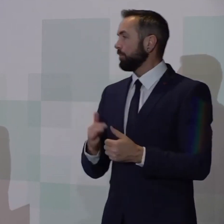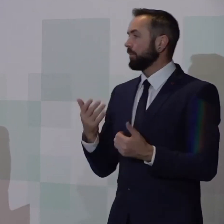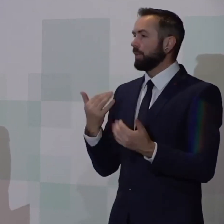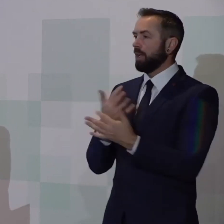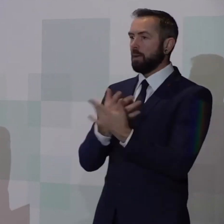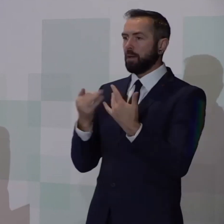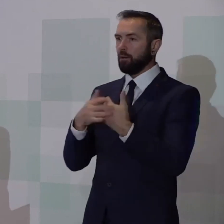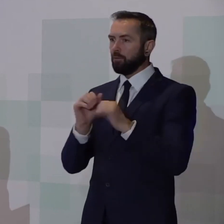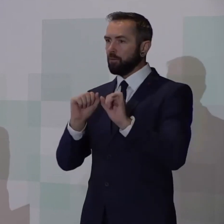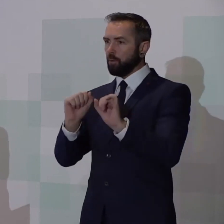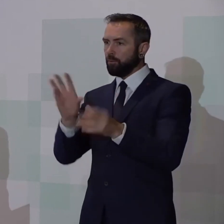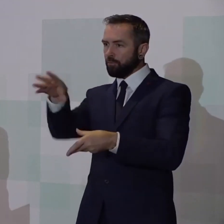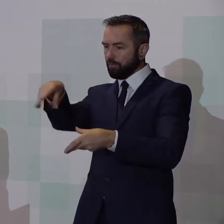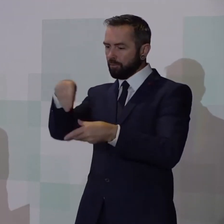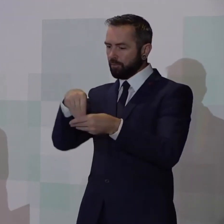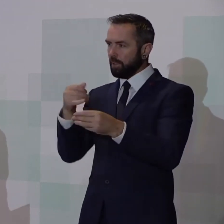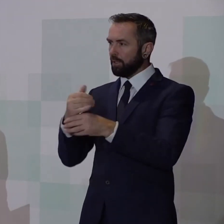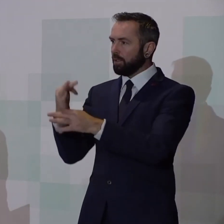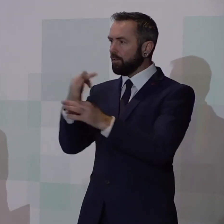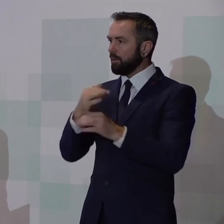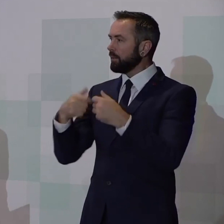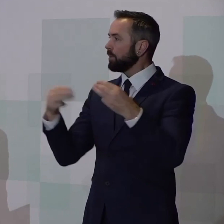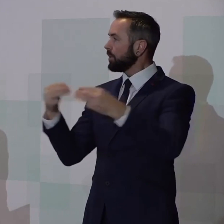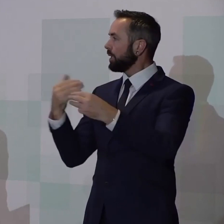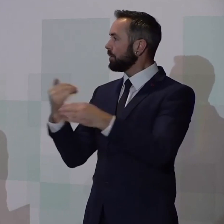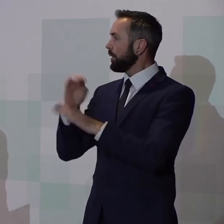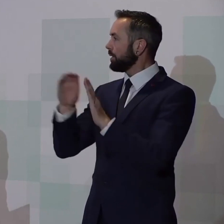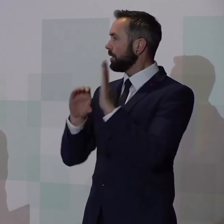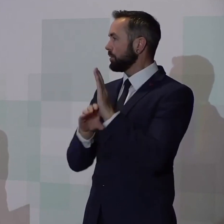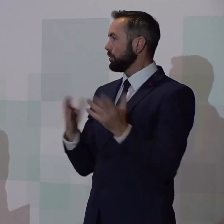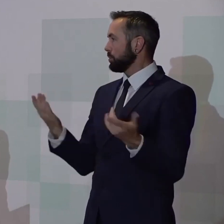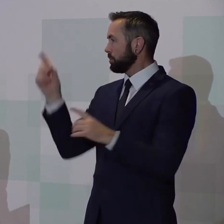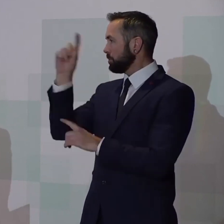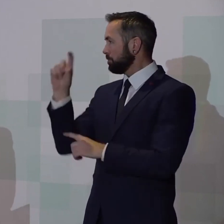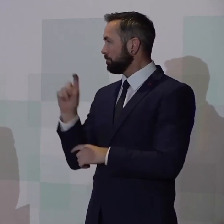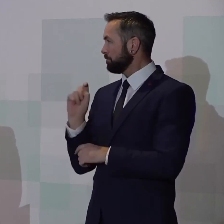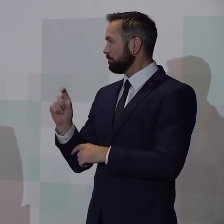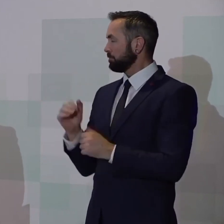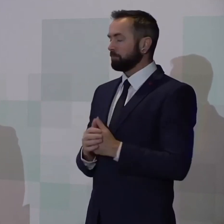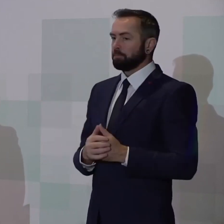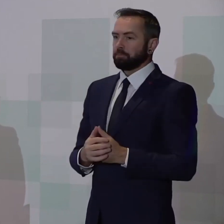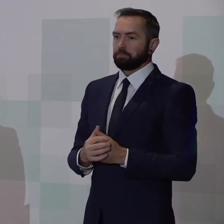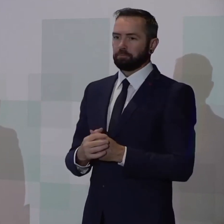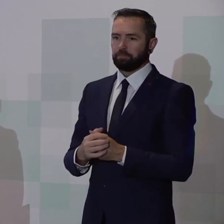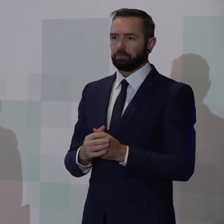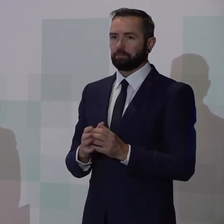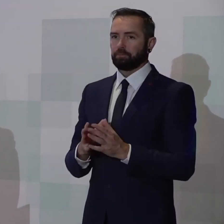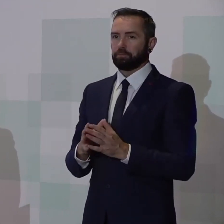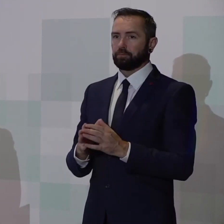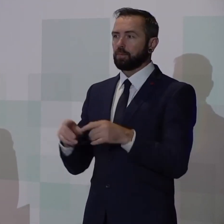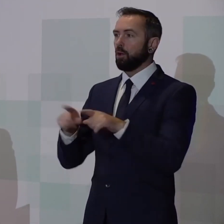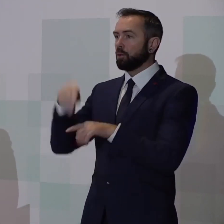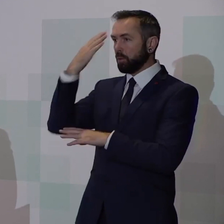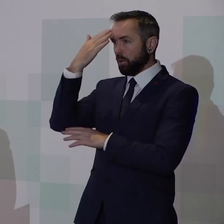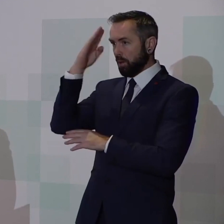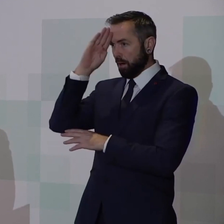How many of those fit into the family unit that is protected by the constitution or in legislation? And we know that Ireland